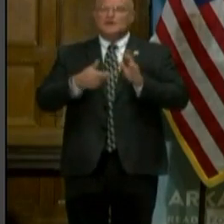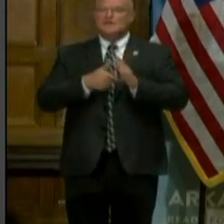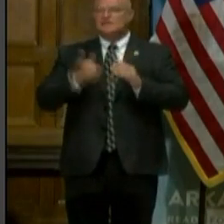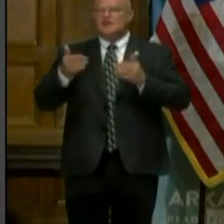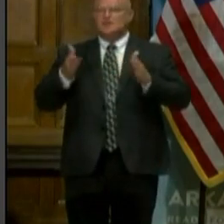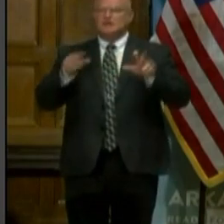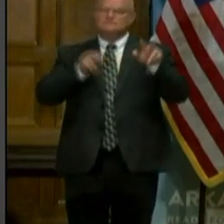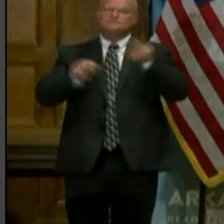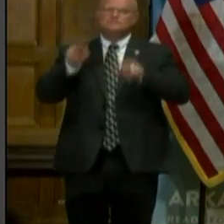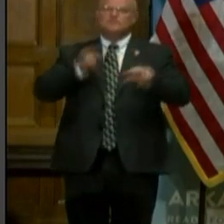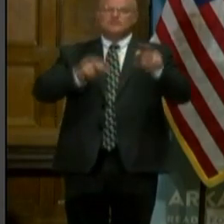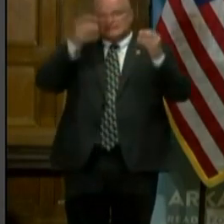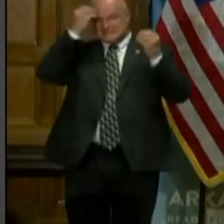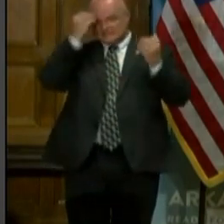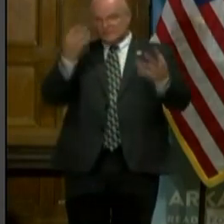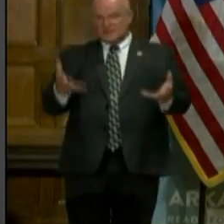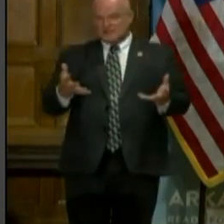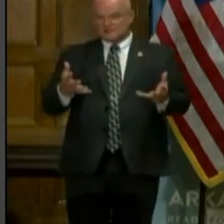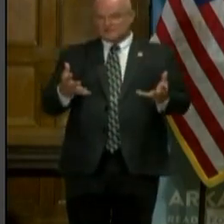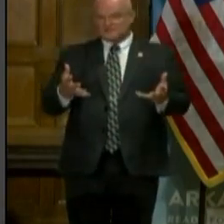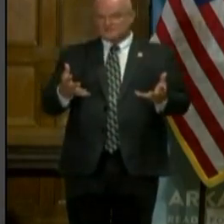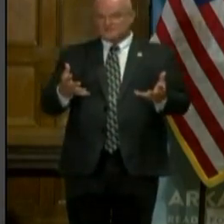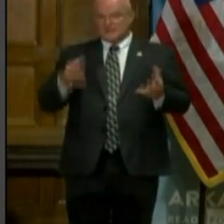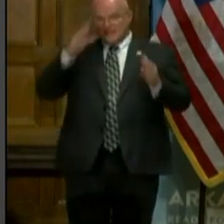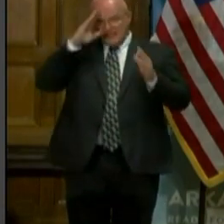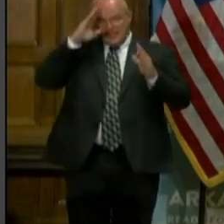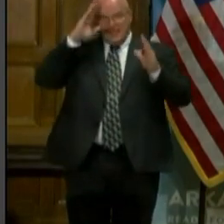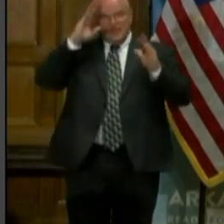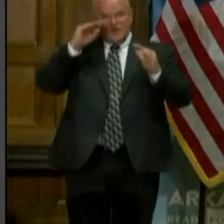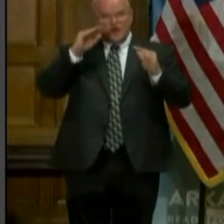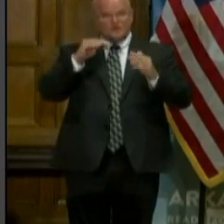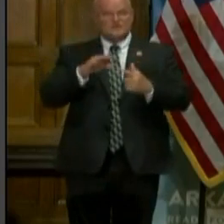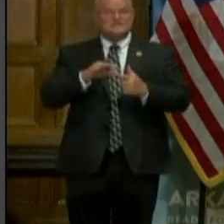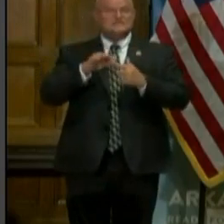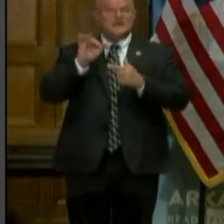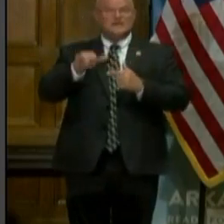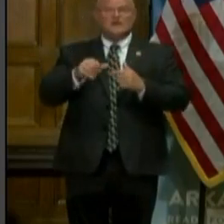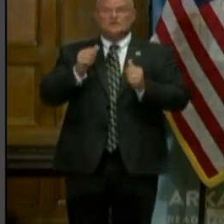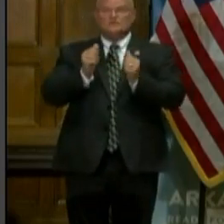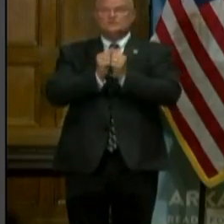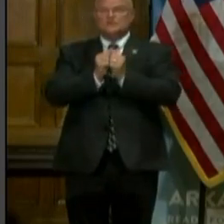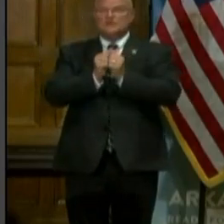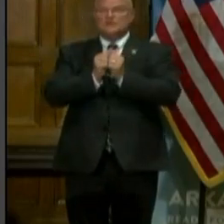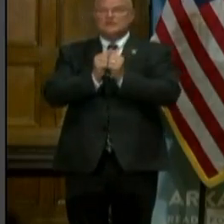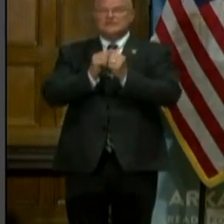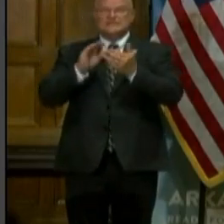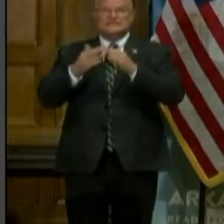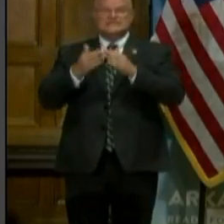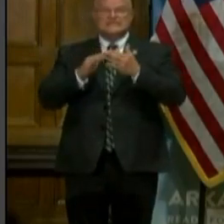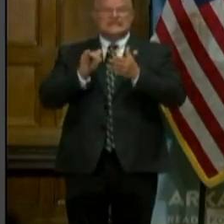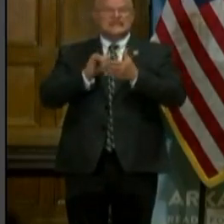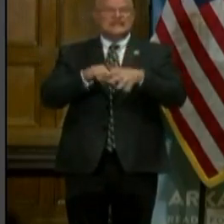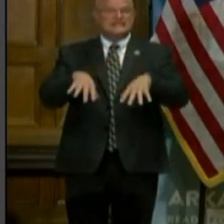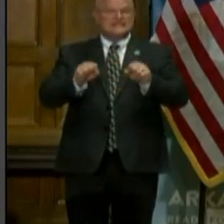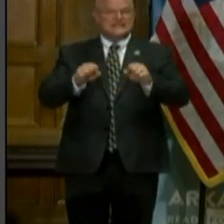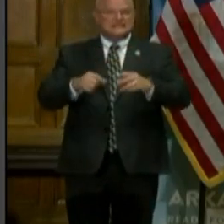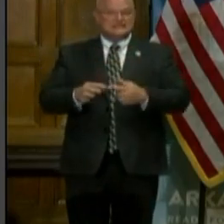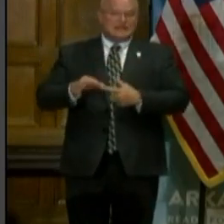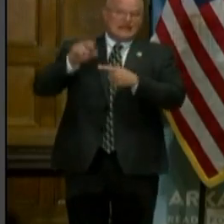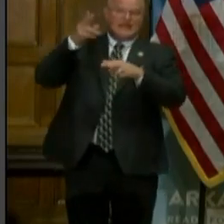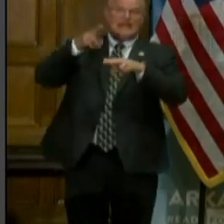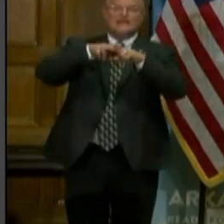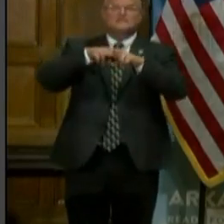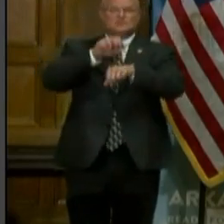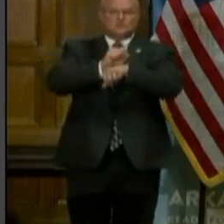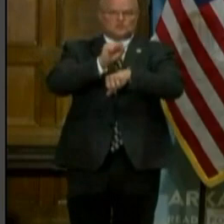ways of looking at this information, and hopefully, especially those living in those cities, take some extra